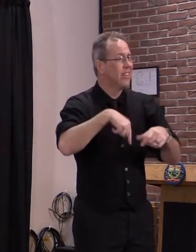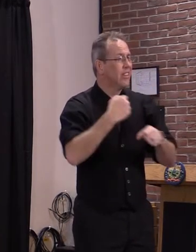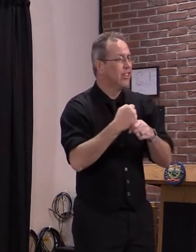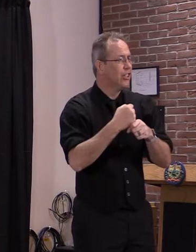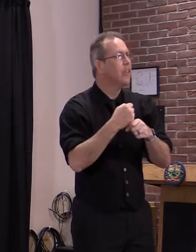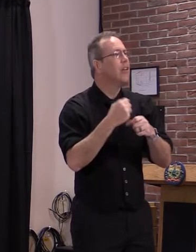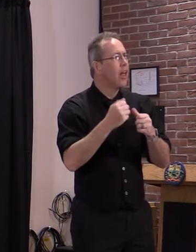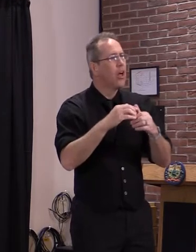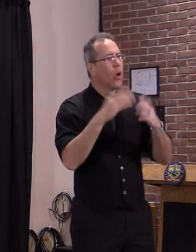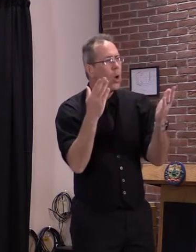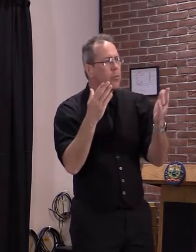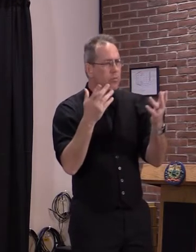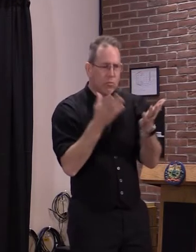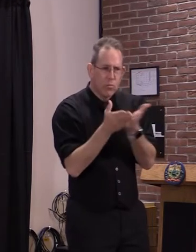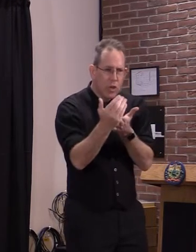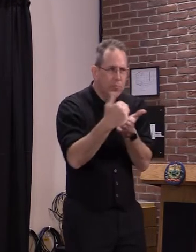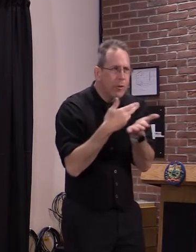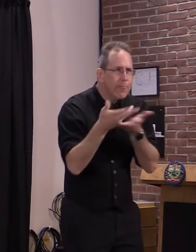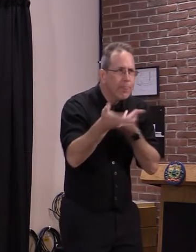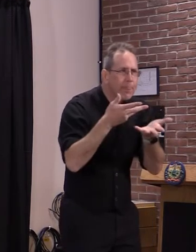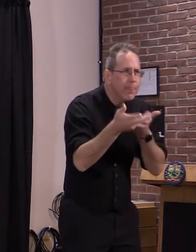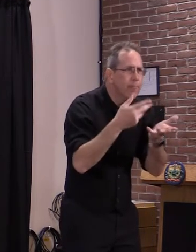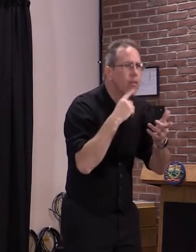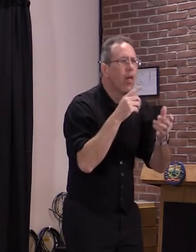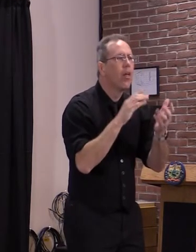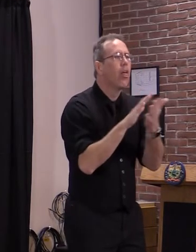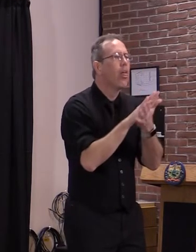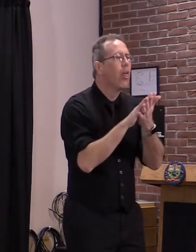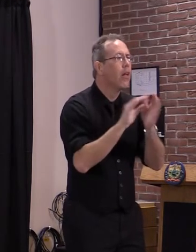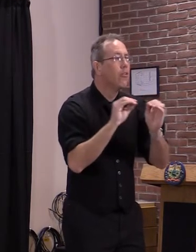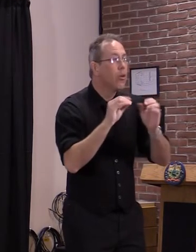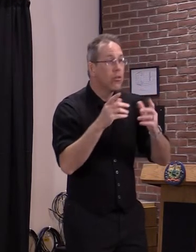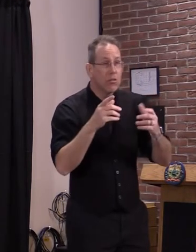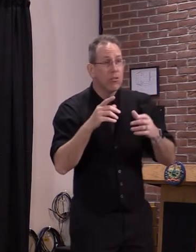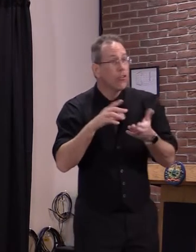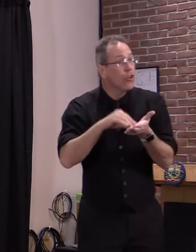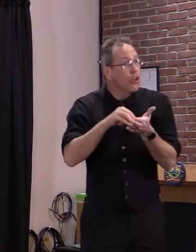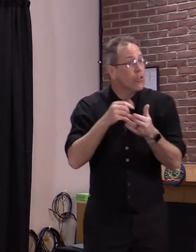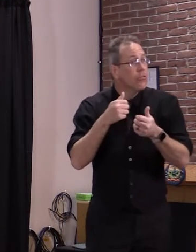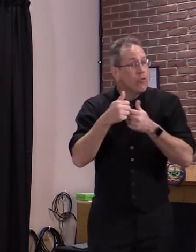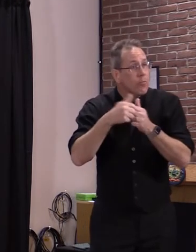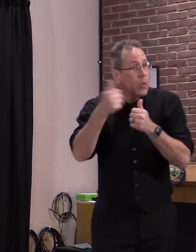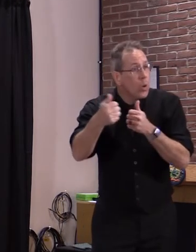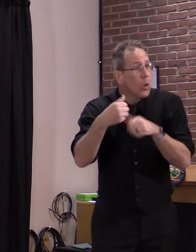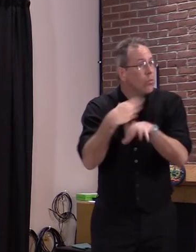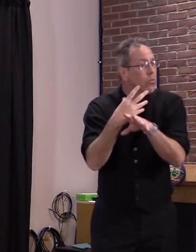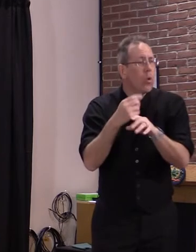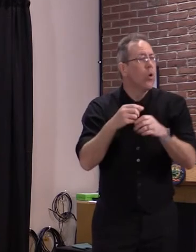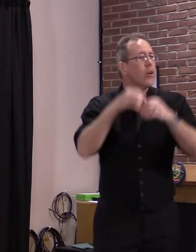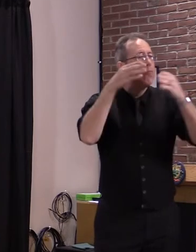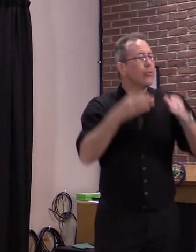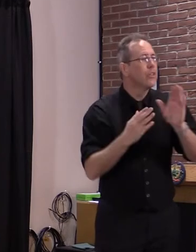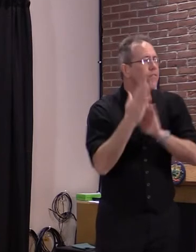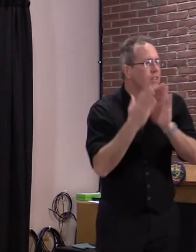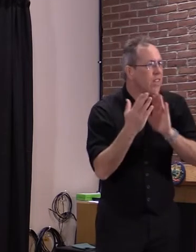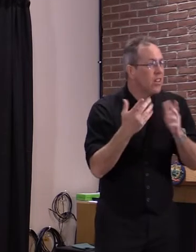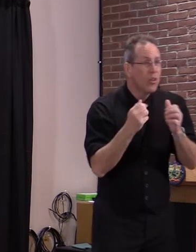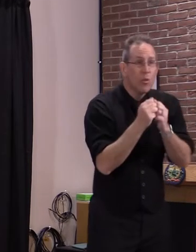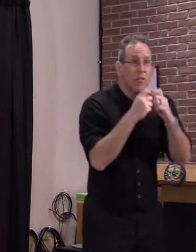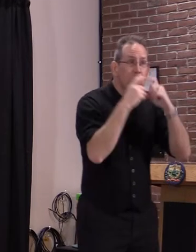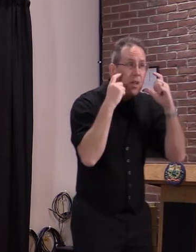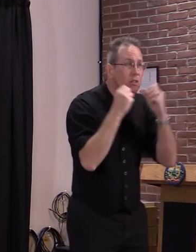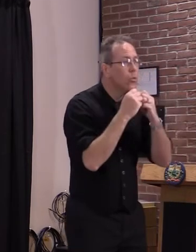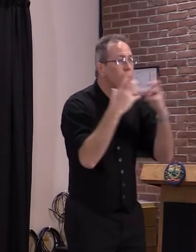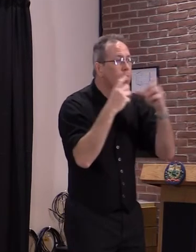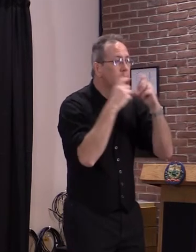programming went forward, and that's a tremendous achievement considering the context that we're in, both with Delta and Omicron. But now, as Dr.